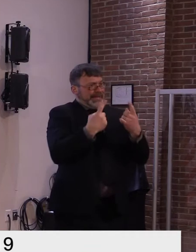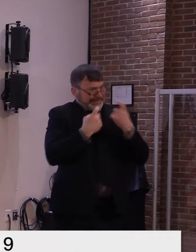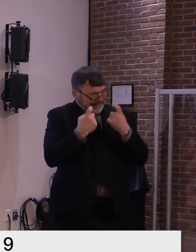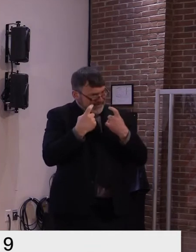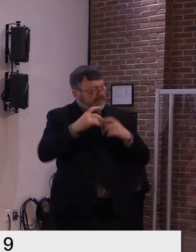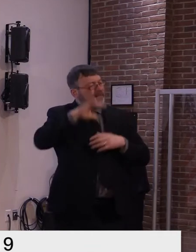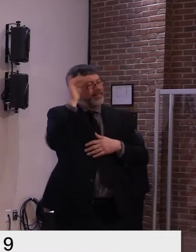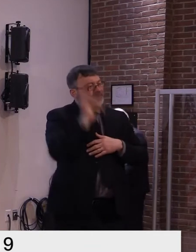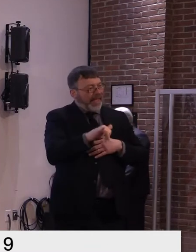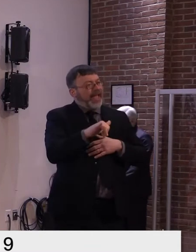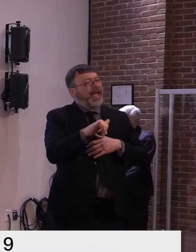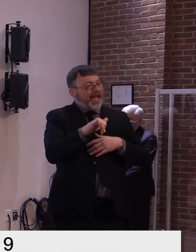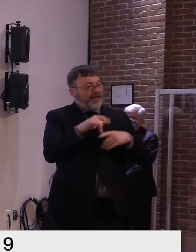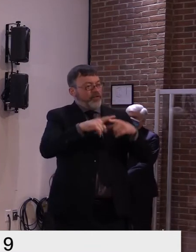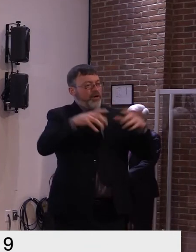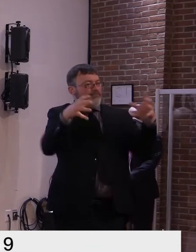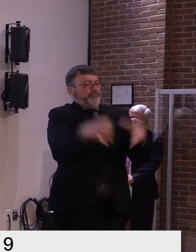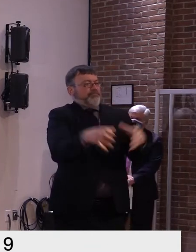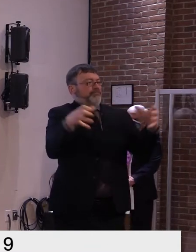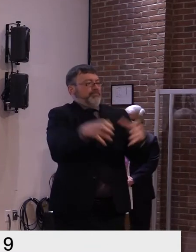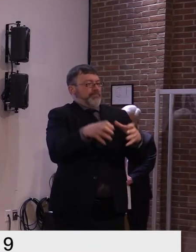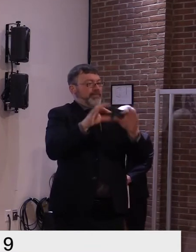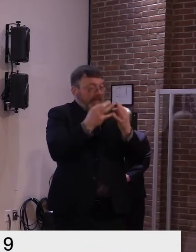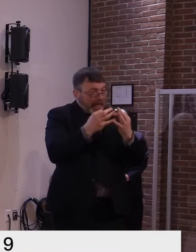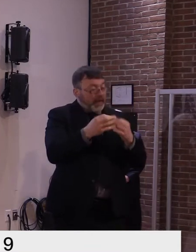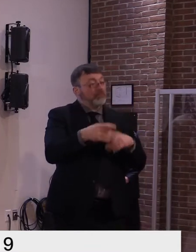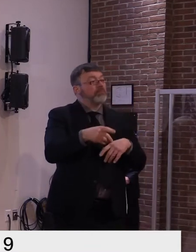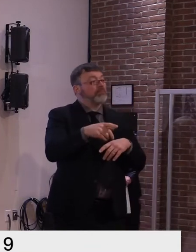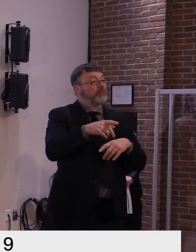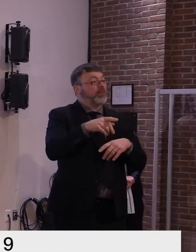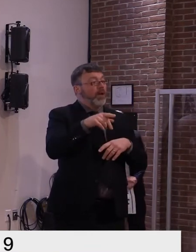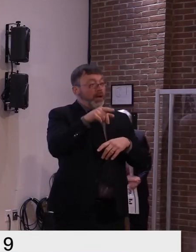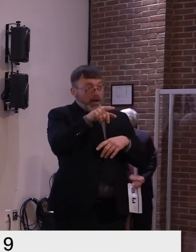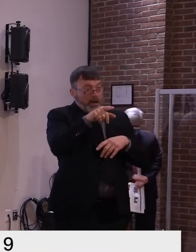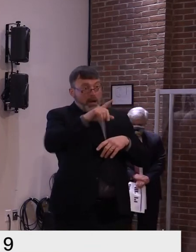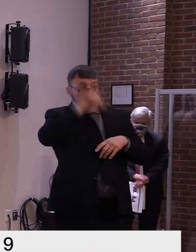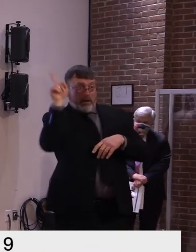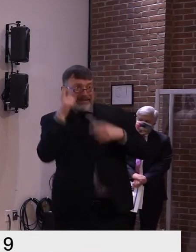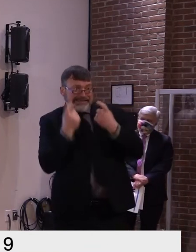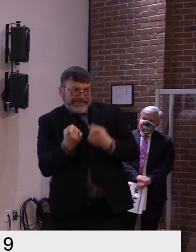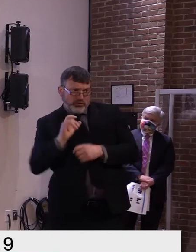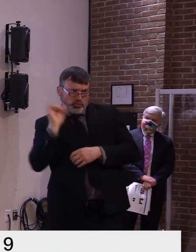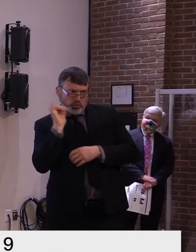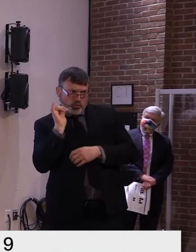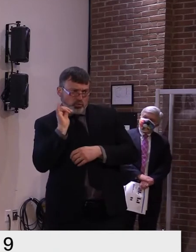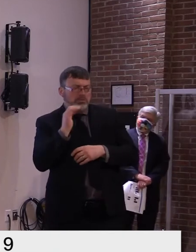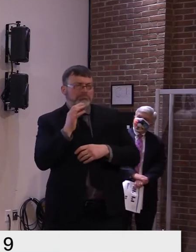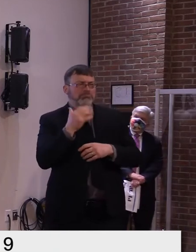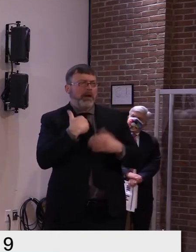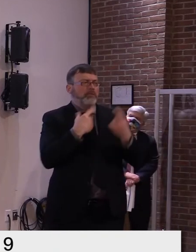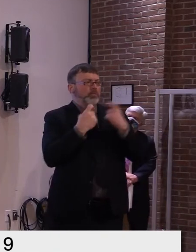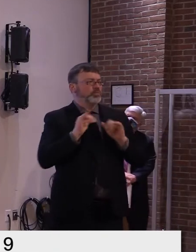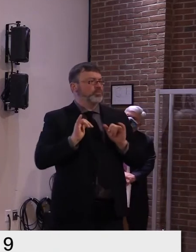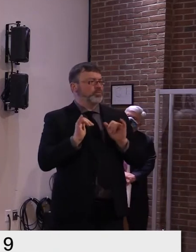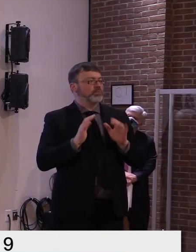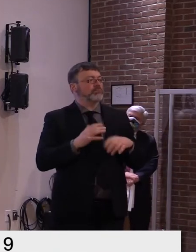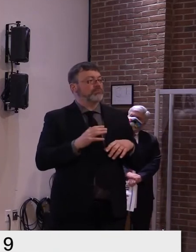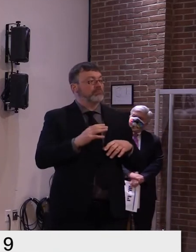want to get into some very early available information specific to them. First, regarding the